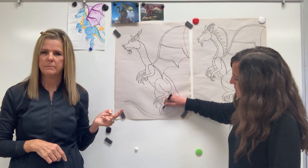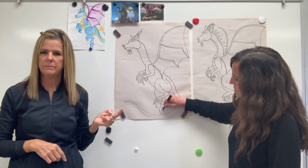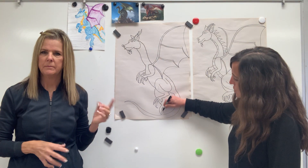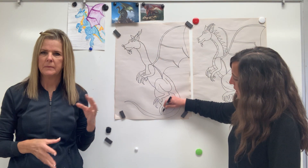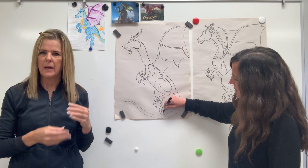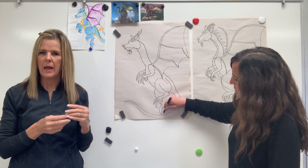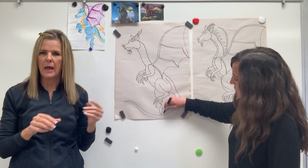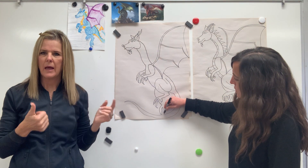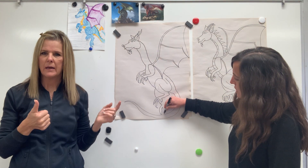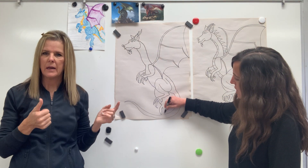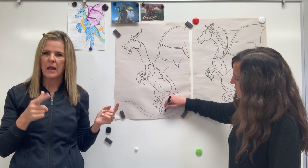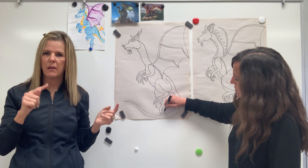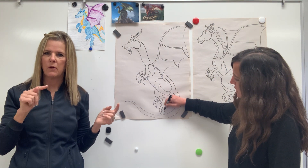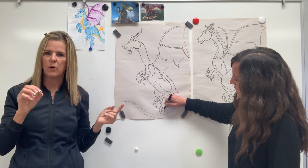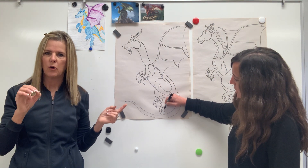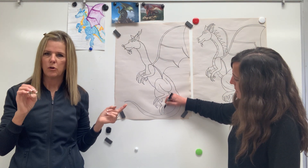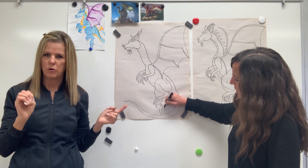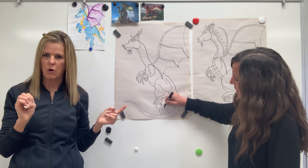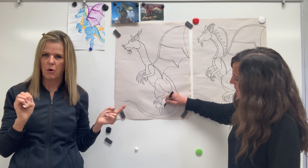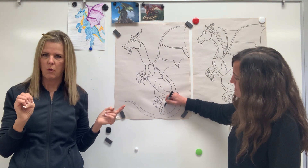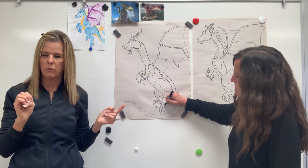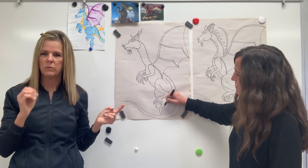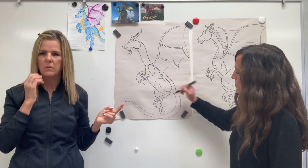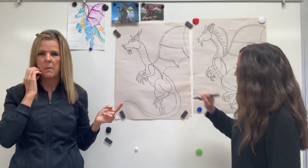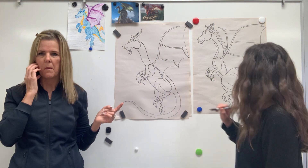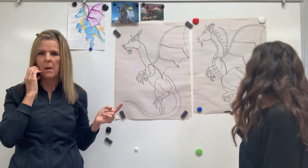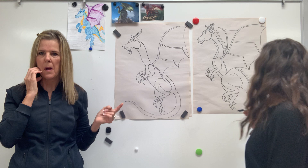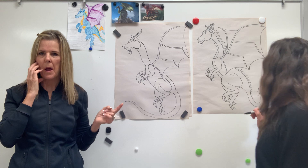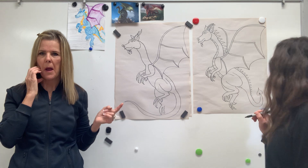Add another dragon toe down, skinny back up.